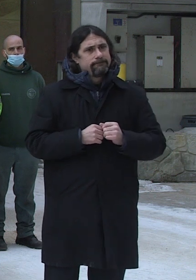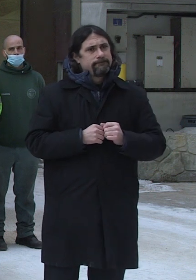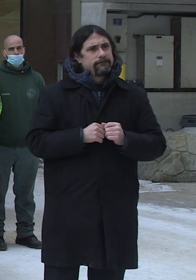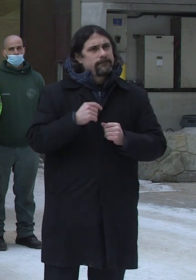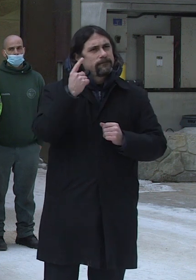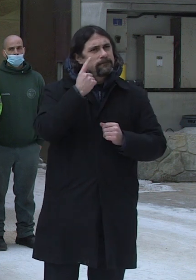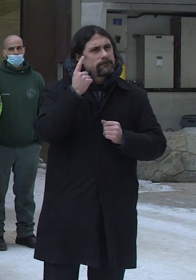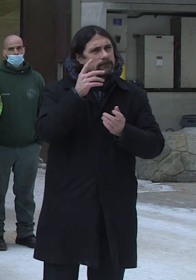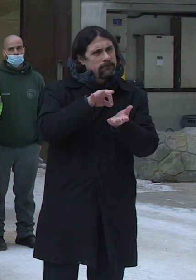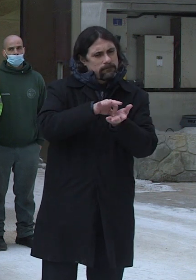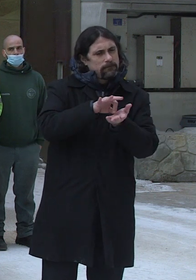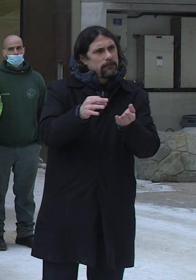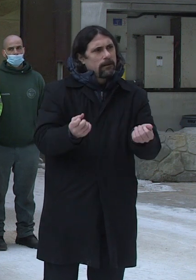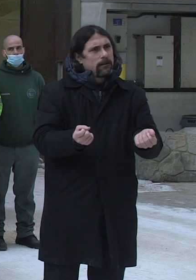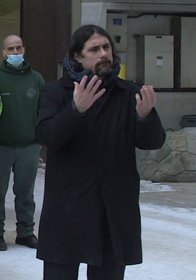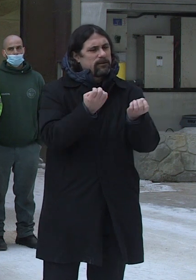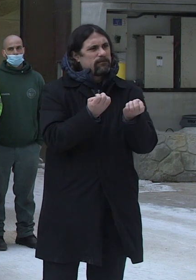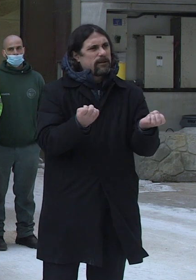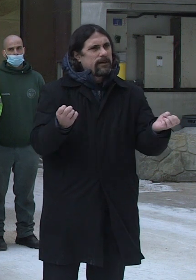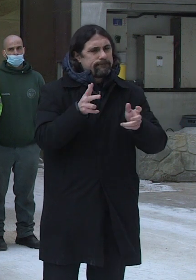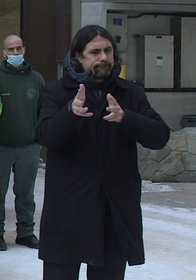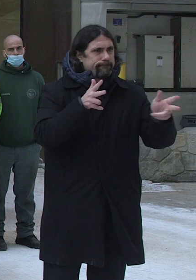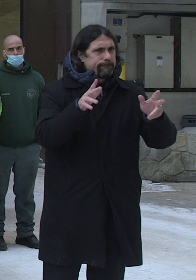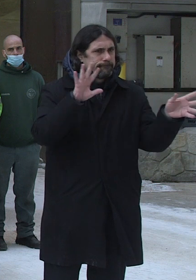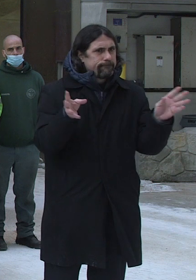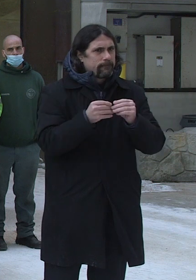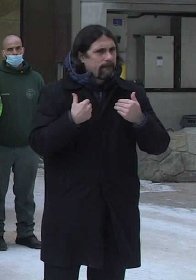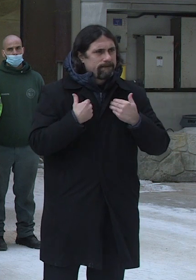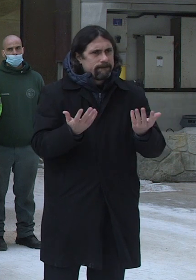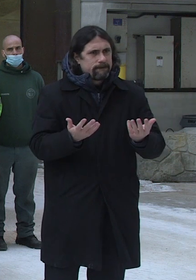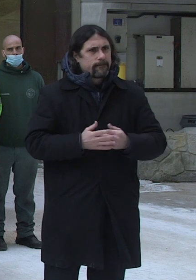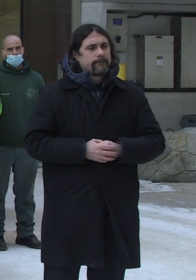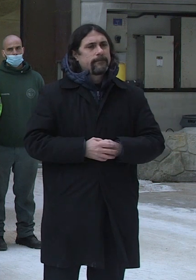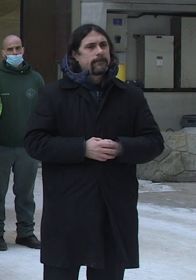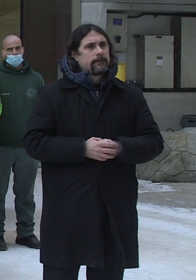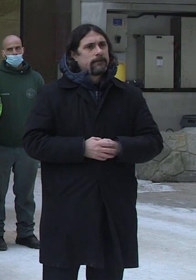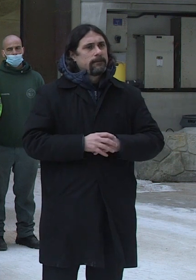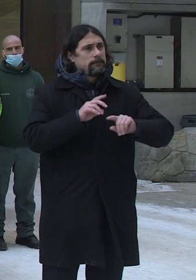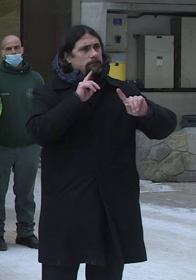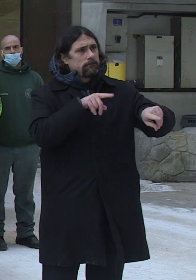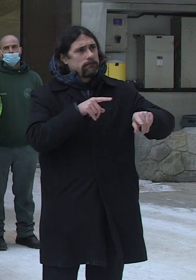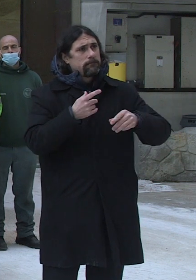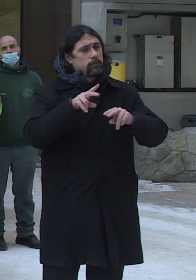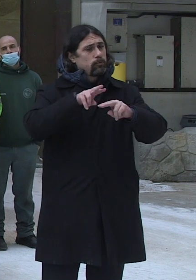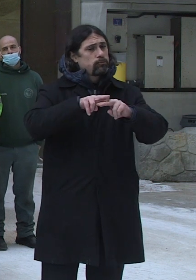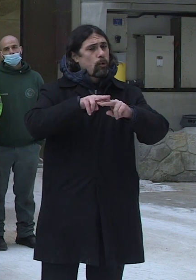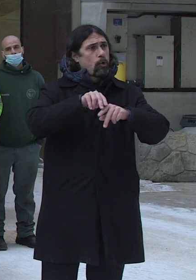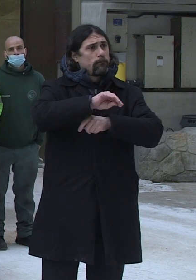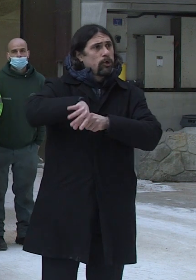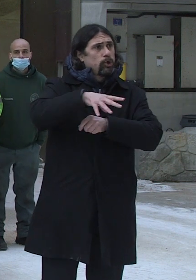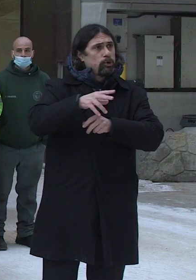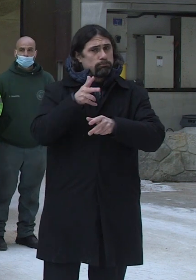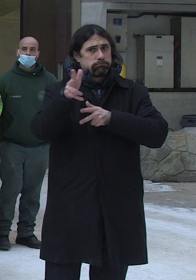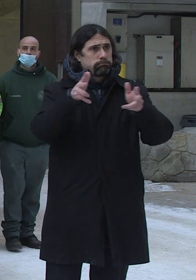Thank you. Good question. Our total piece count, we will have over 700 spreaders and 2,000 plowed vehicles. Additionally, tomorrow we